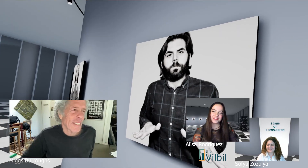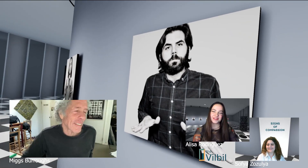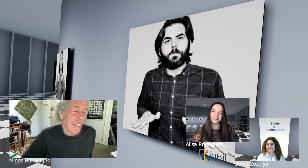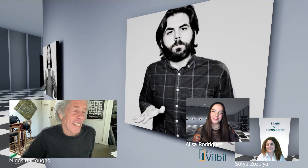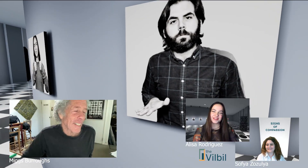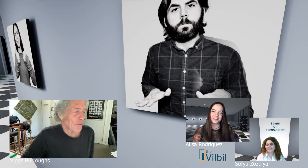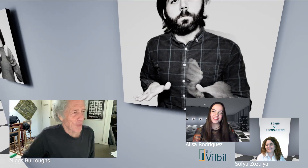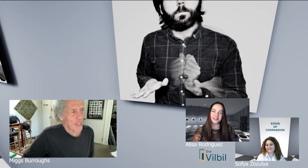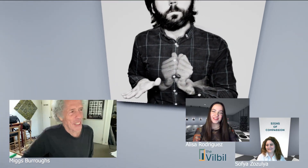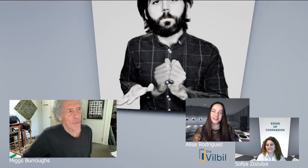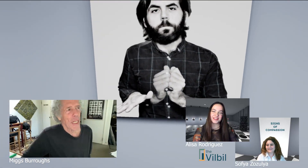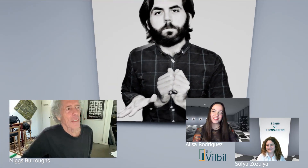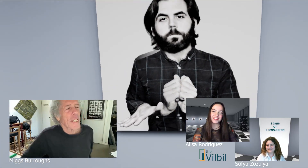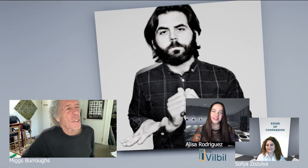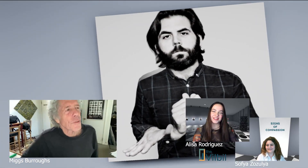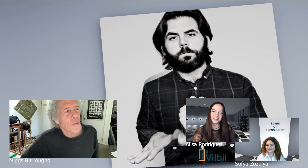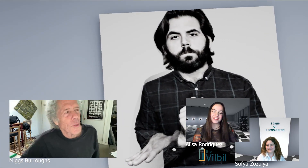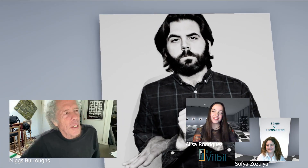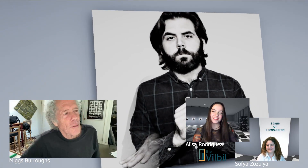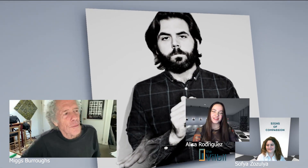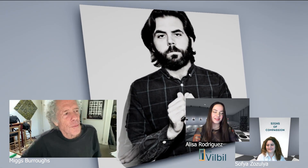It's not that busy. I mean, I like to, on